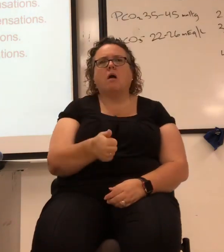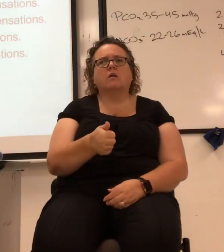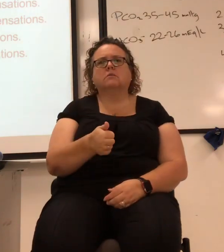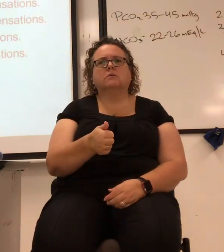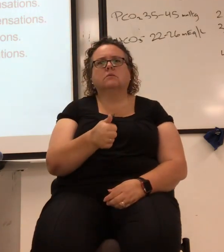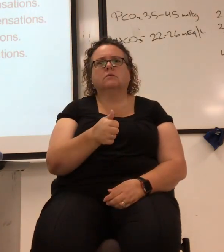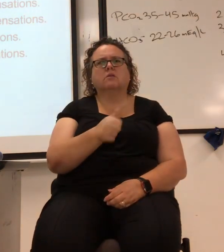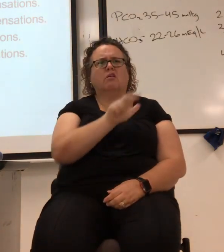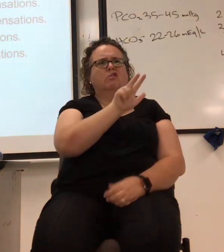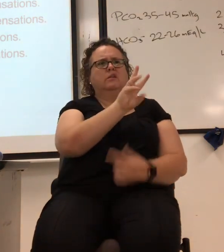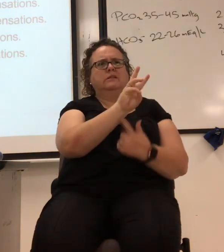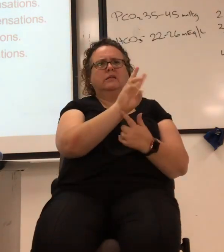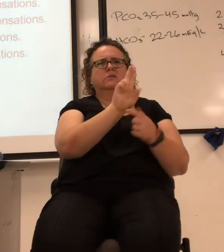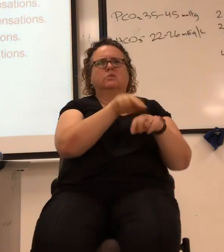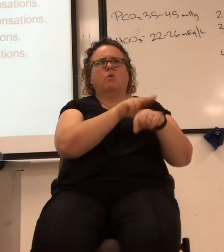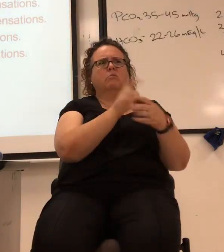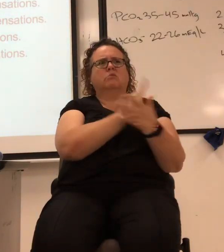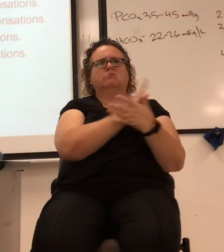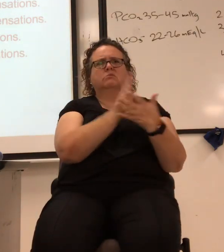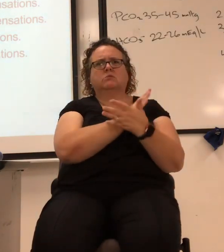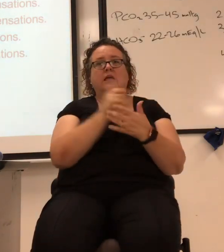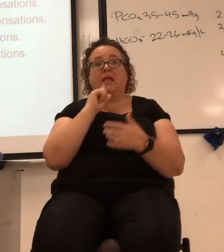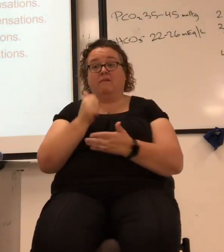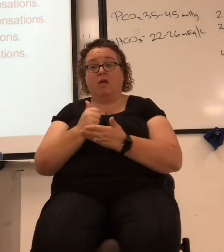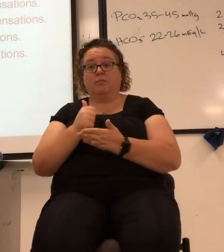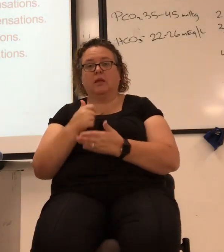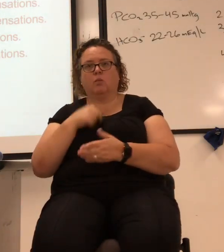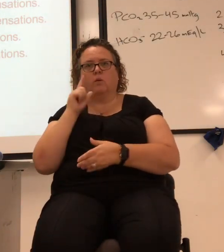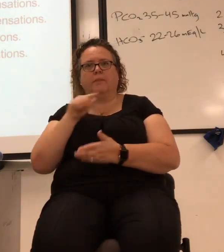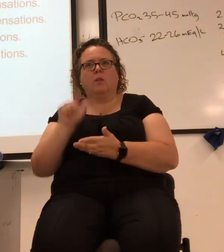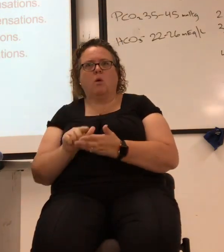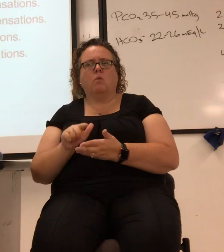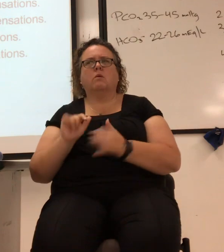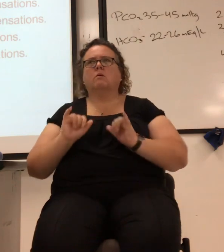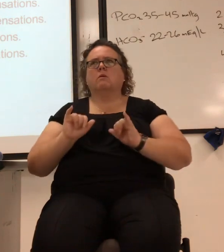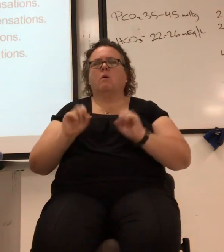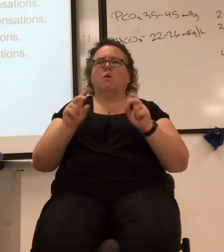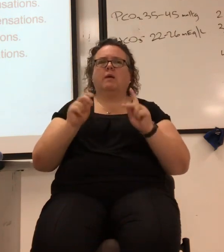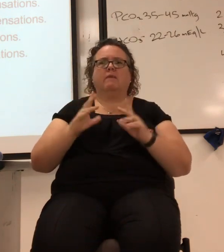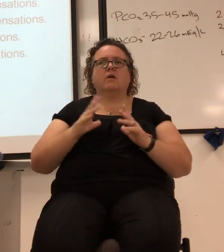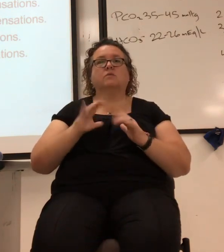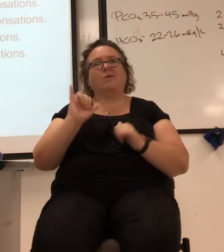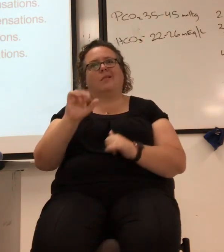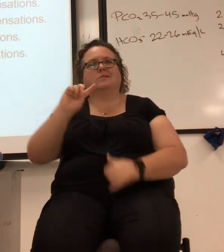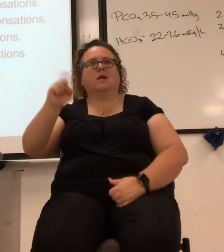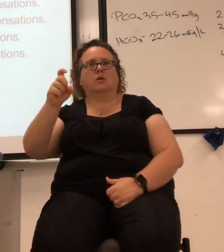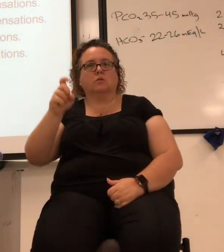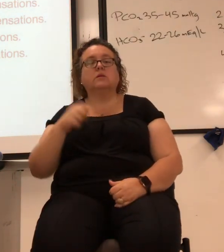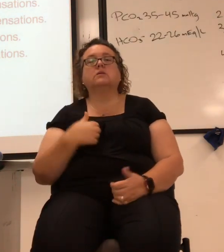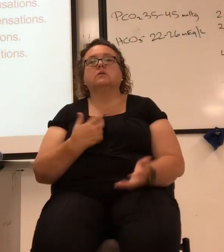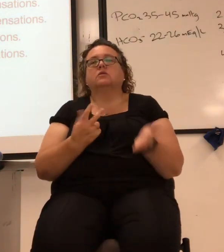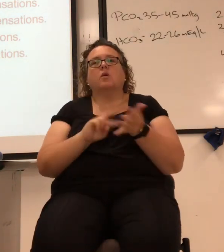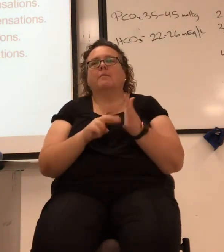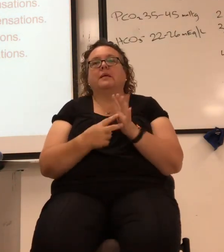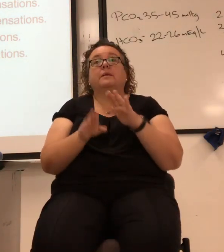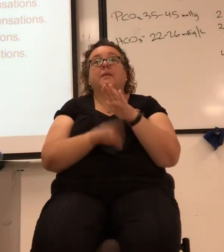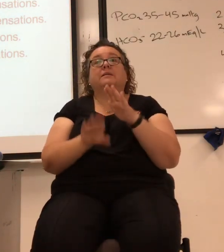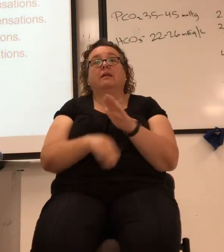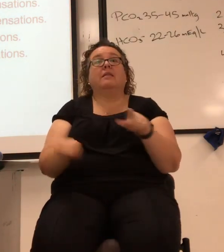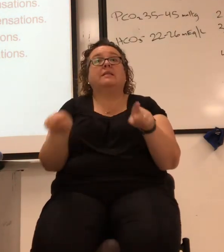Okay, look at number 2. Try to determine if it's a respiratory cause. Is this within the normal